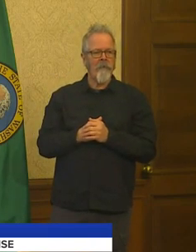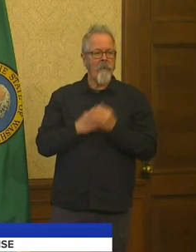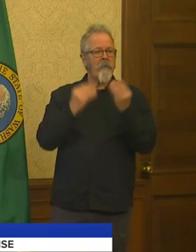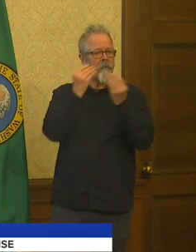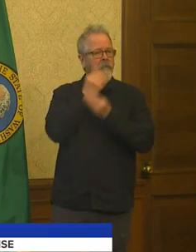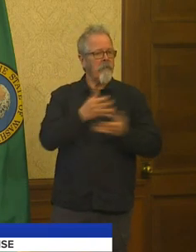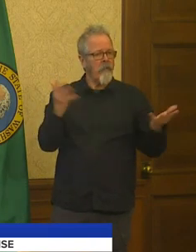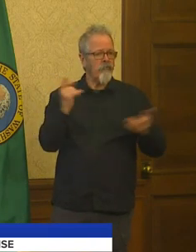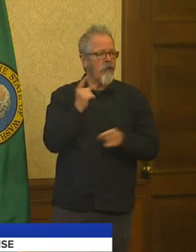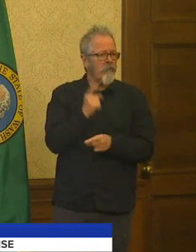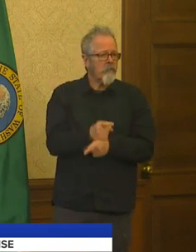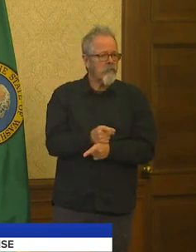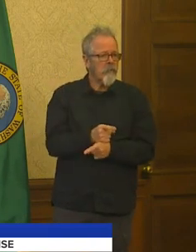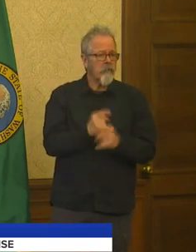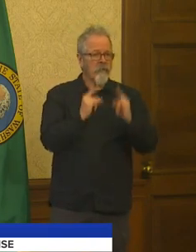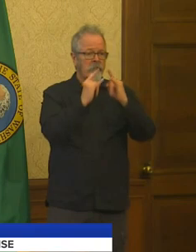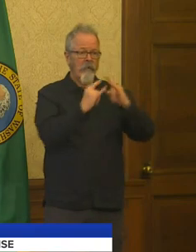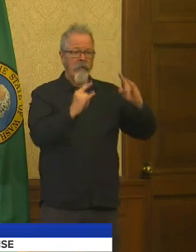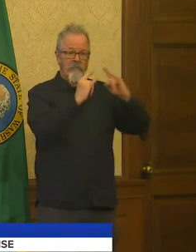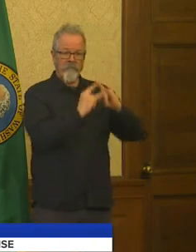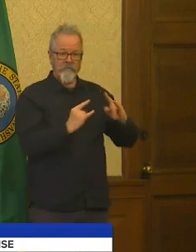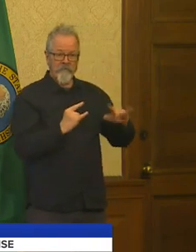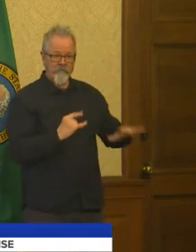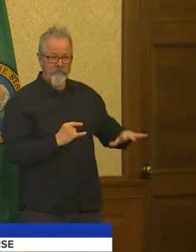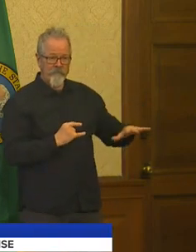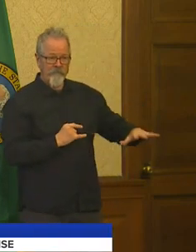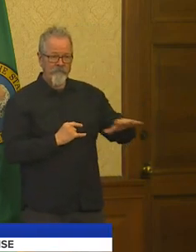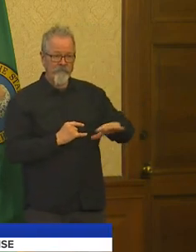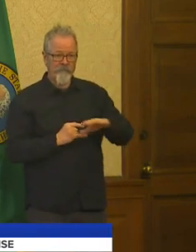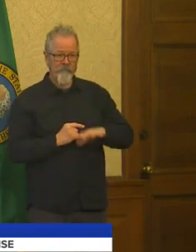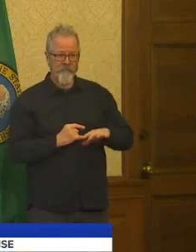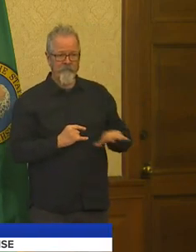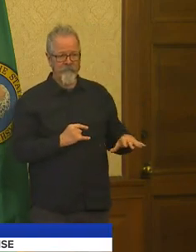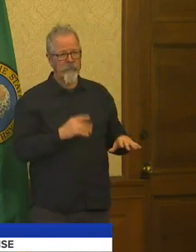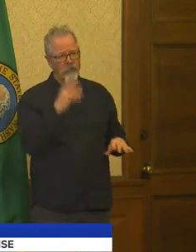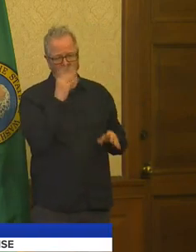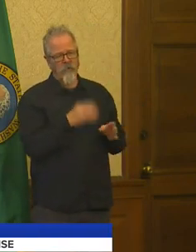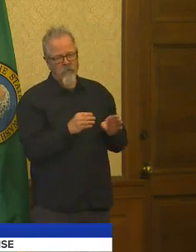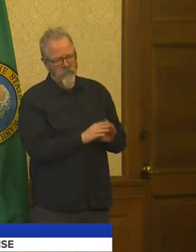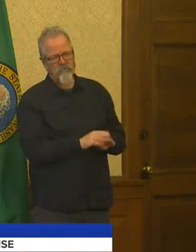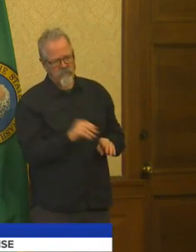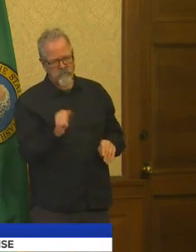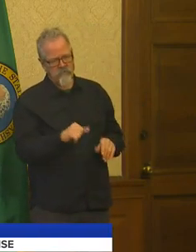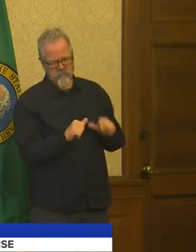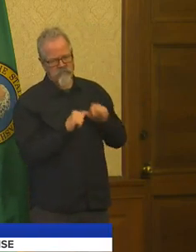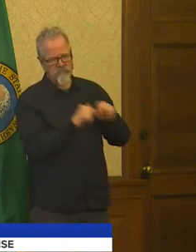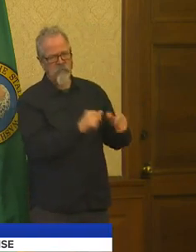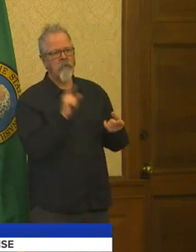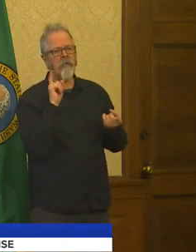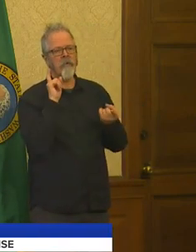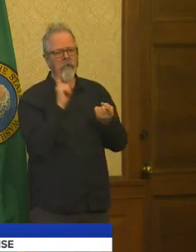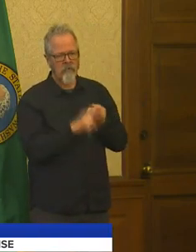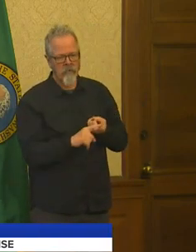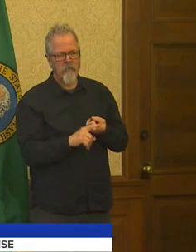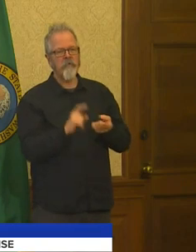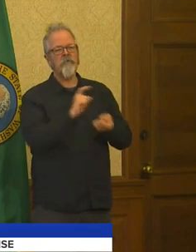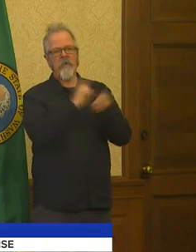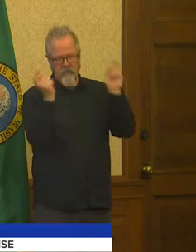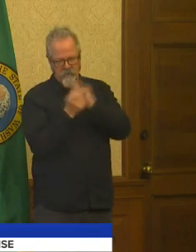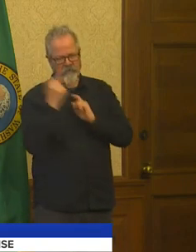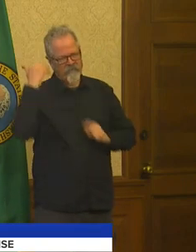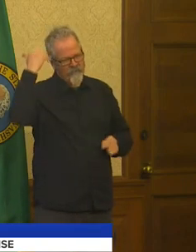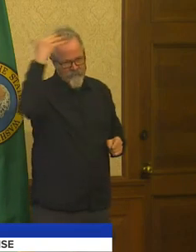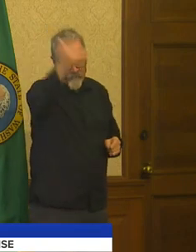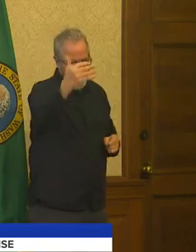closed until further notice. As to, we are going to be opening up as many of our sites as fast as we can with the hope of getting most